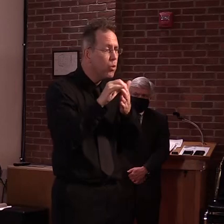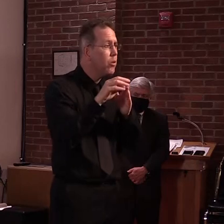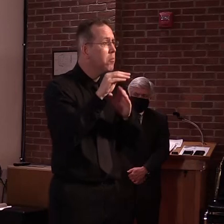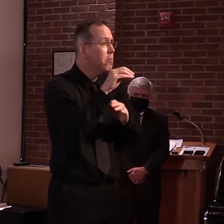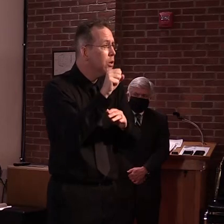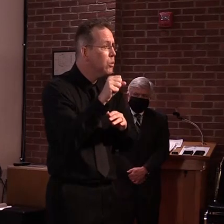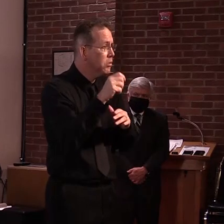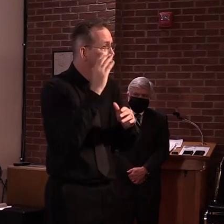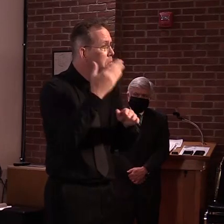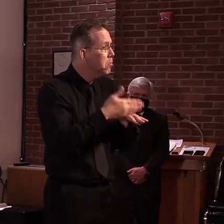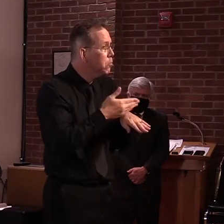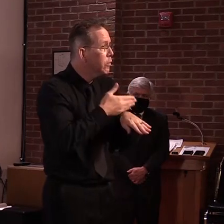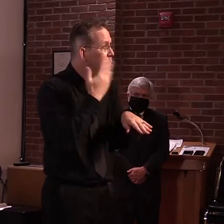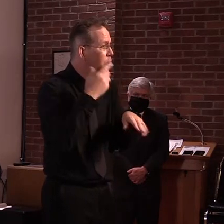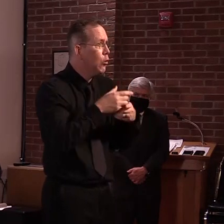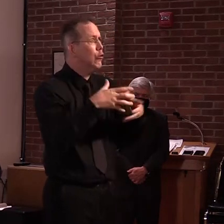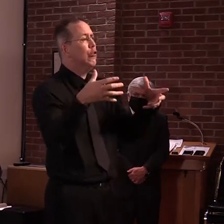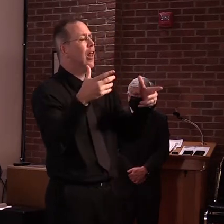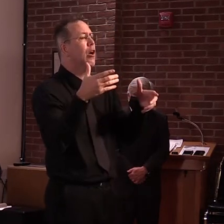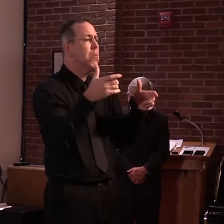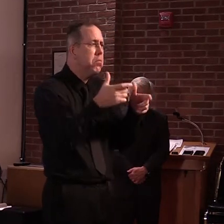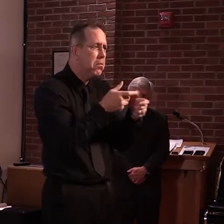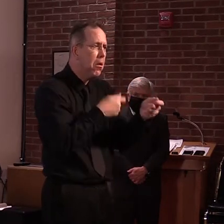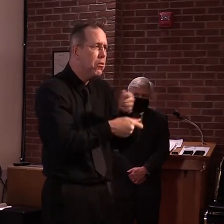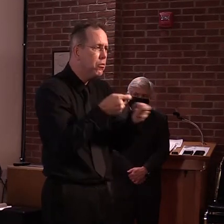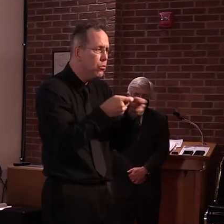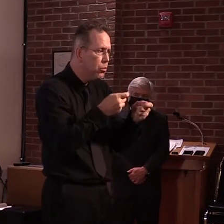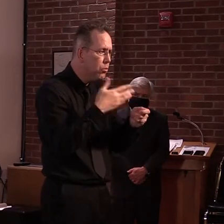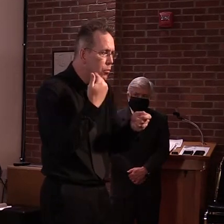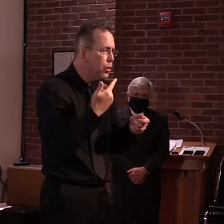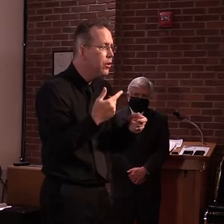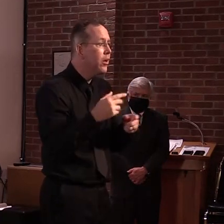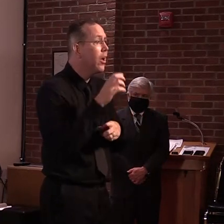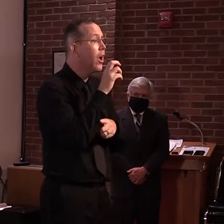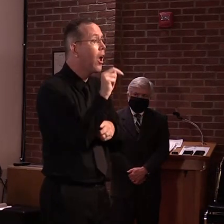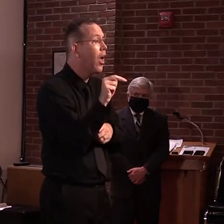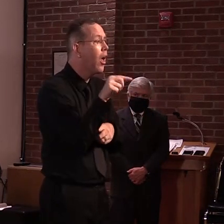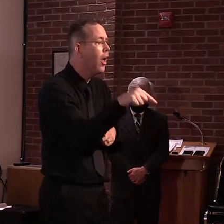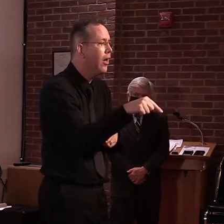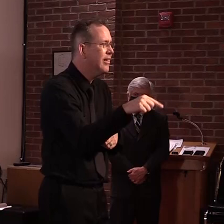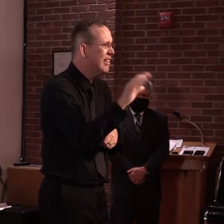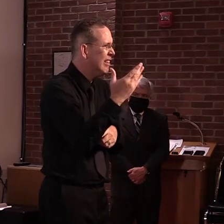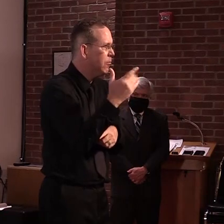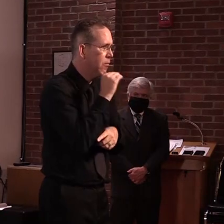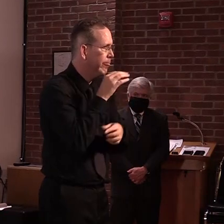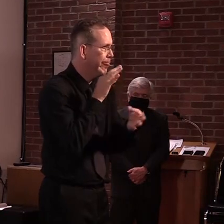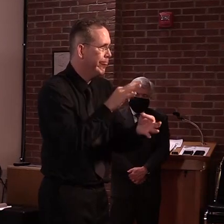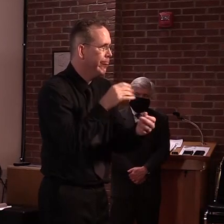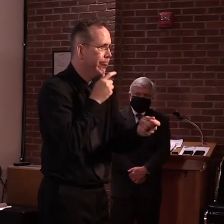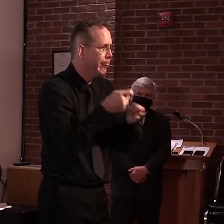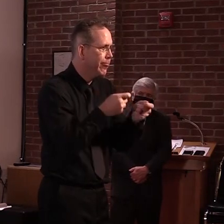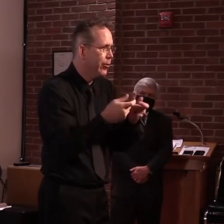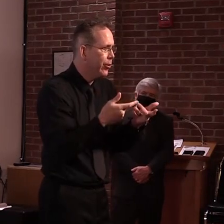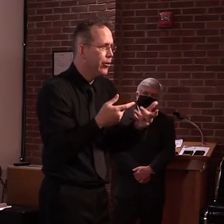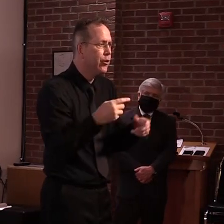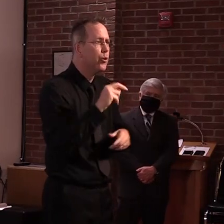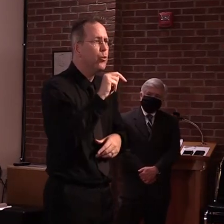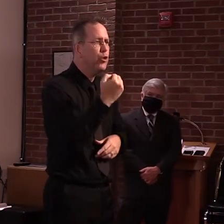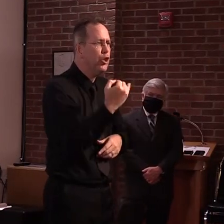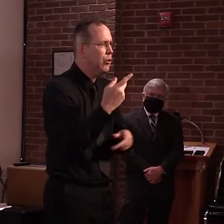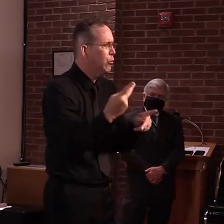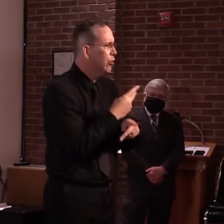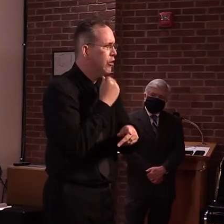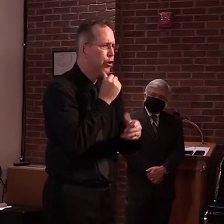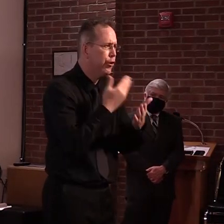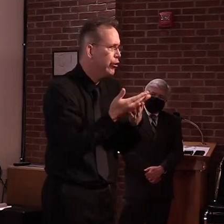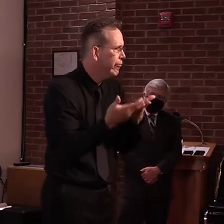that you know, Connecticut, New Jersey, they aren't out of the woods yet either, Rhode Island. So we just have to watch the data